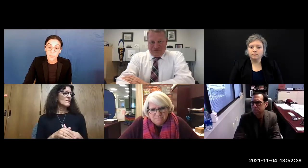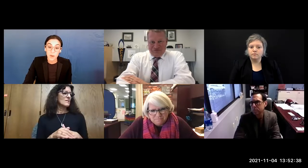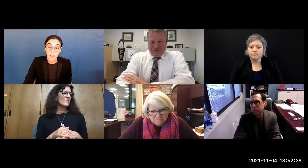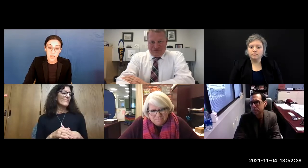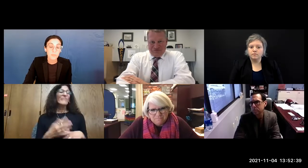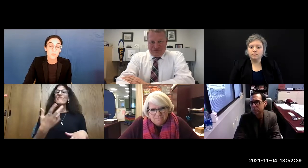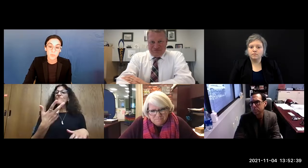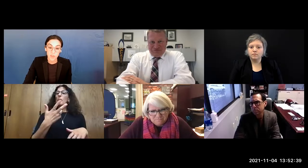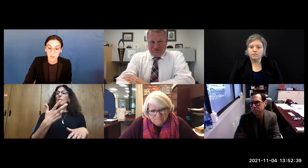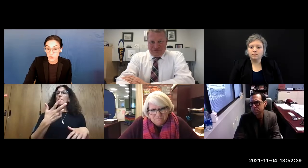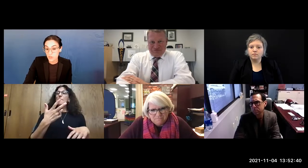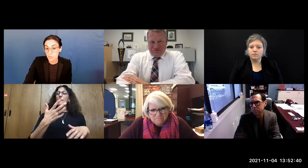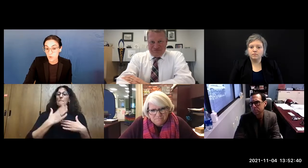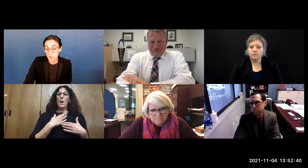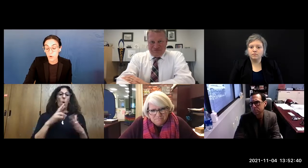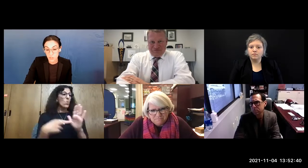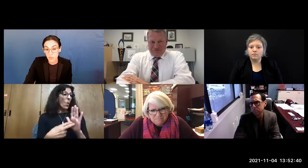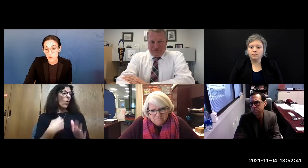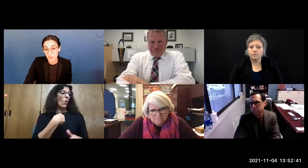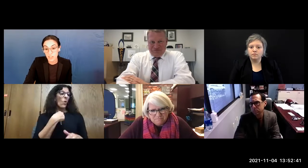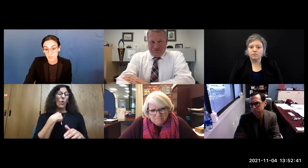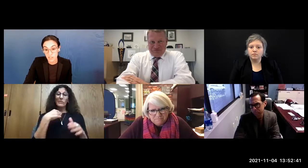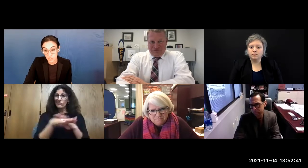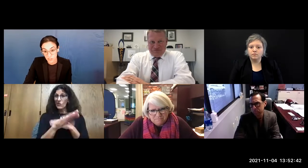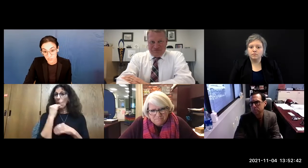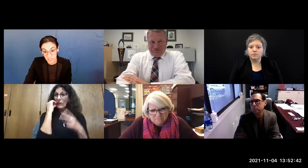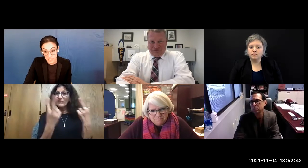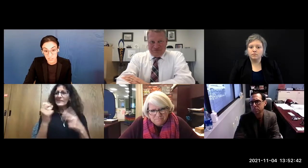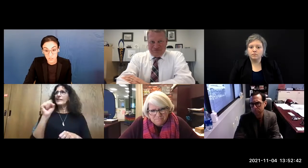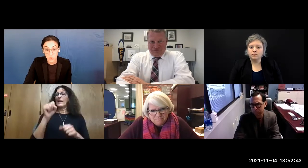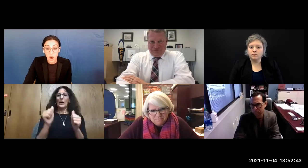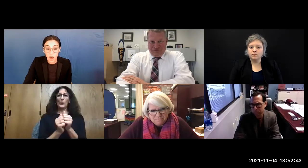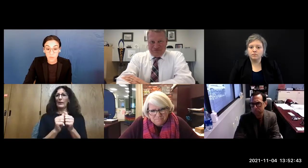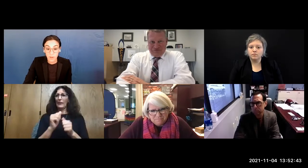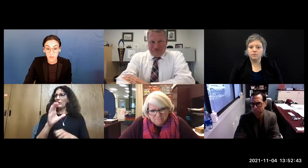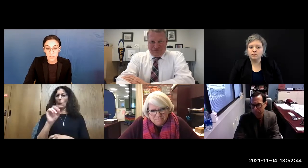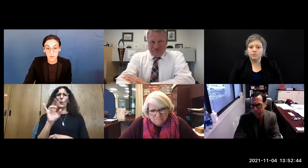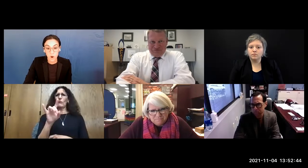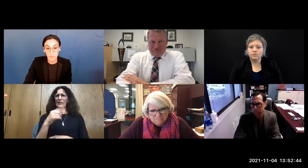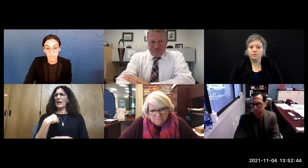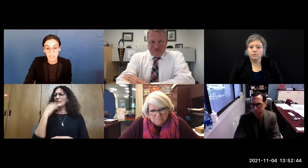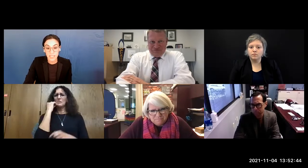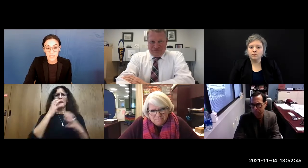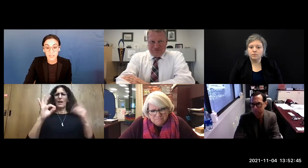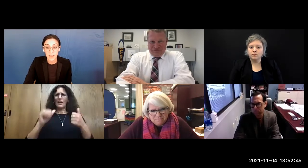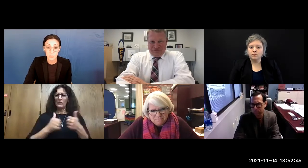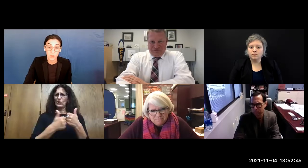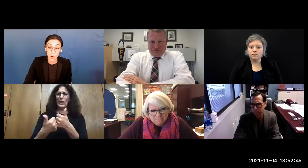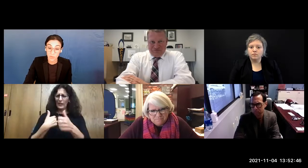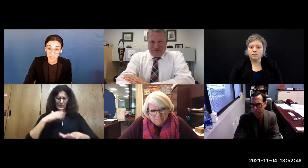But we provide also those birth to 3 early intervention services. And so often when I go in for home visits, with COVID, there were